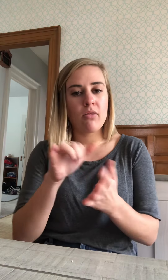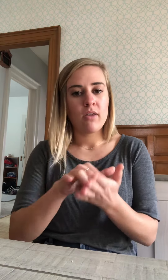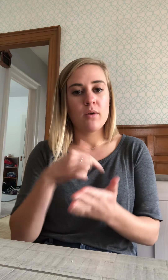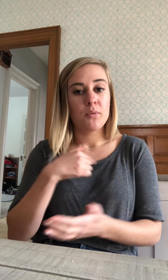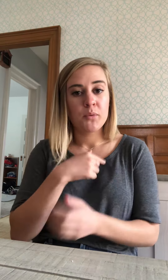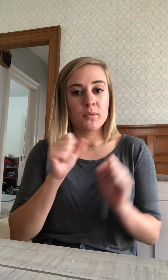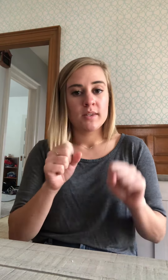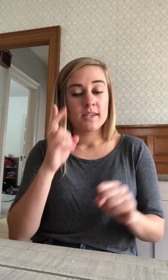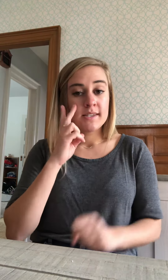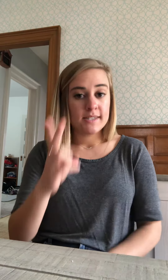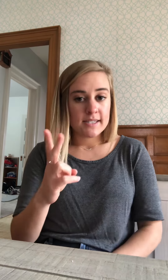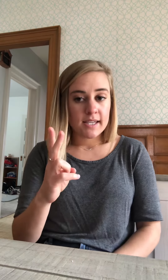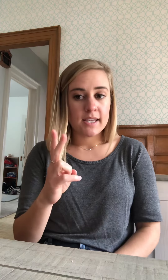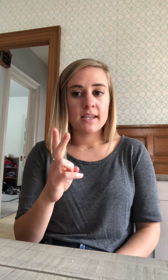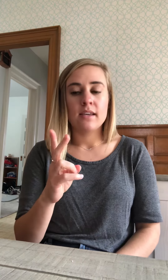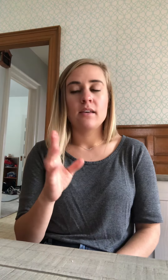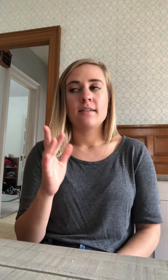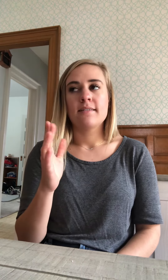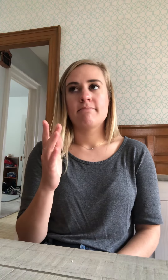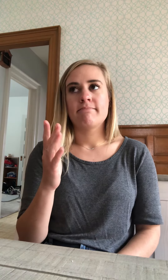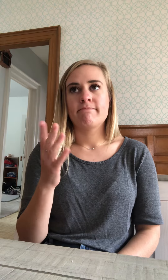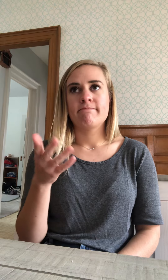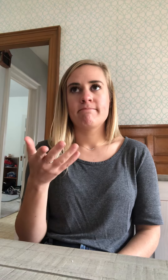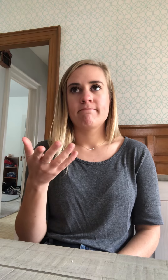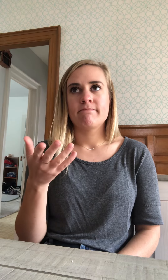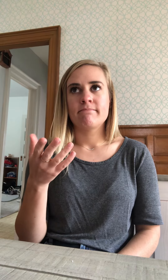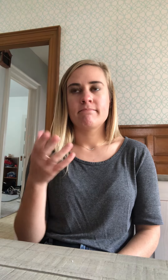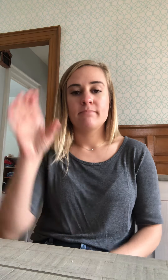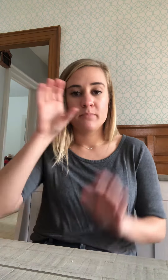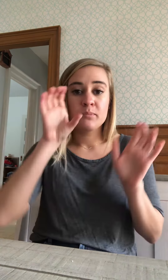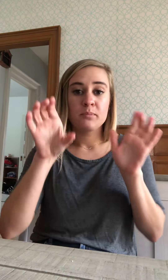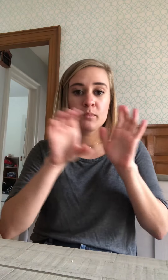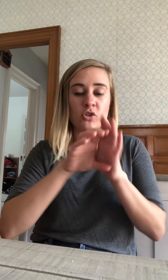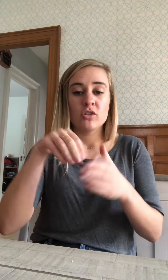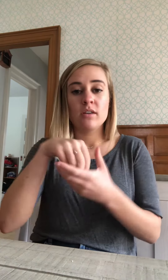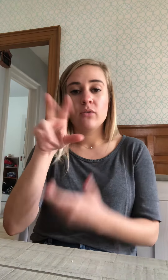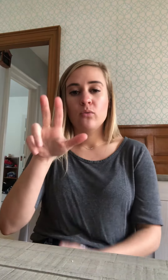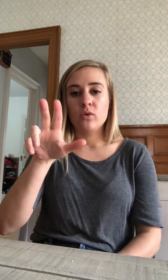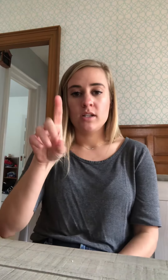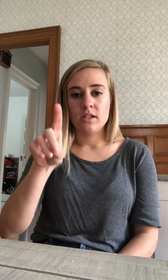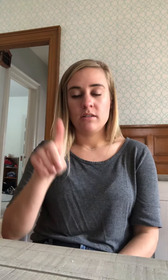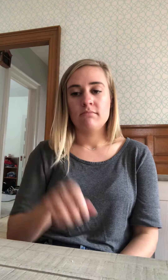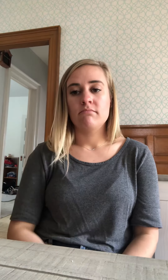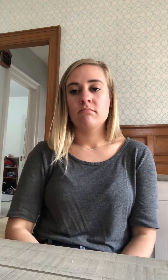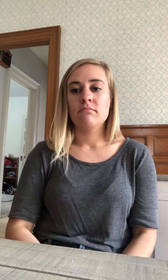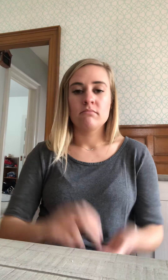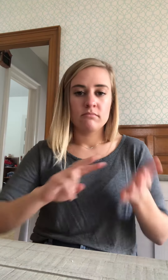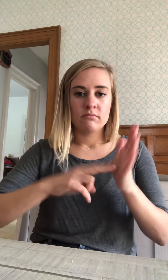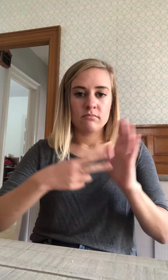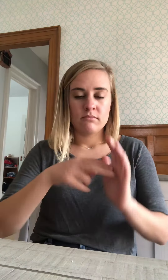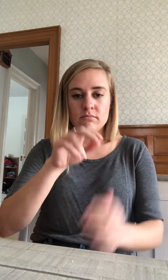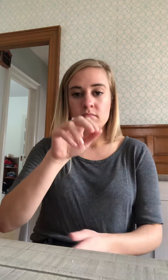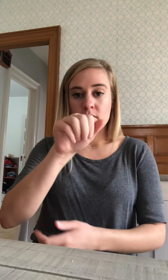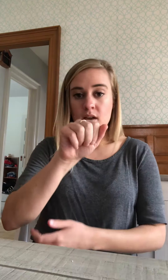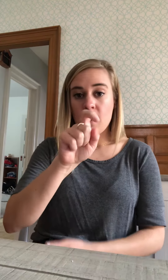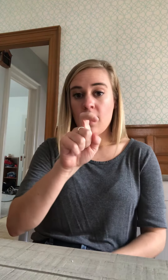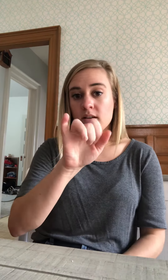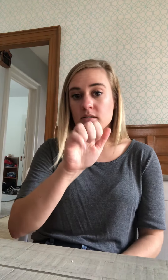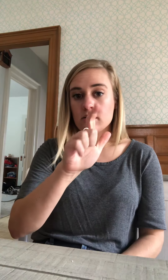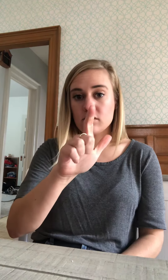see the images in all 3 dimensions. So we can see axial, coronal, and sagittal. It doesn't say sagittal